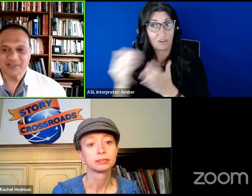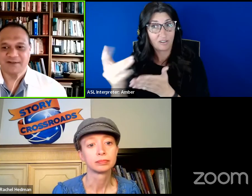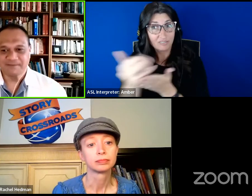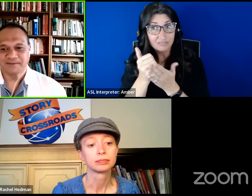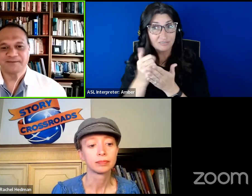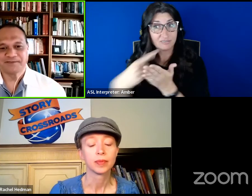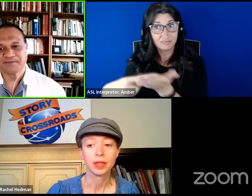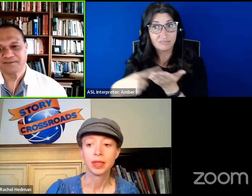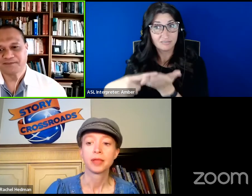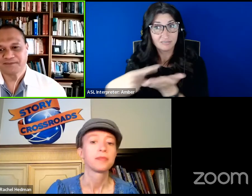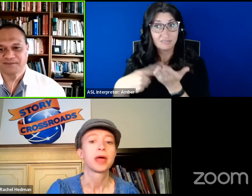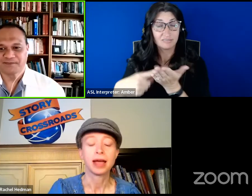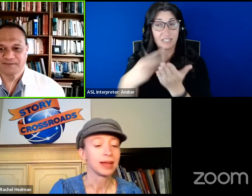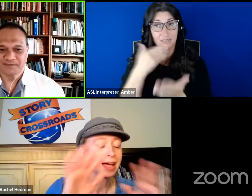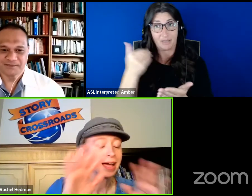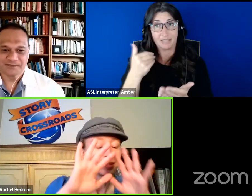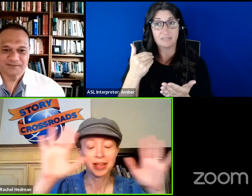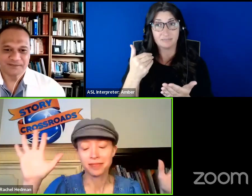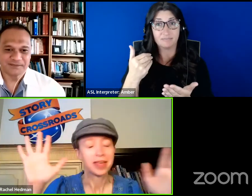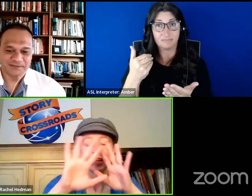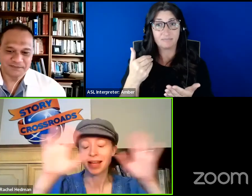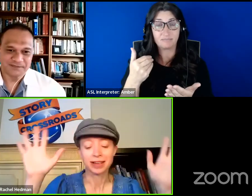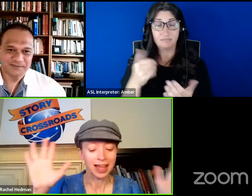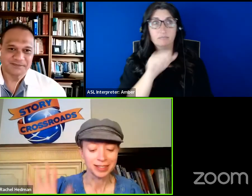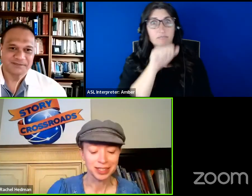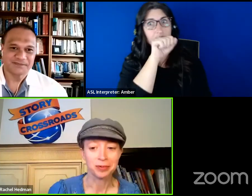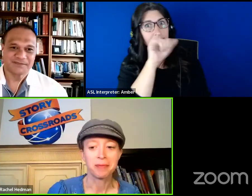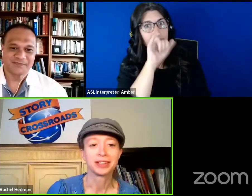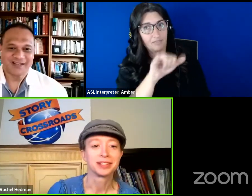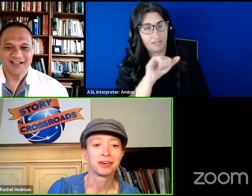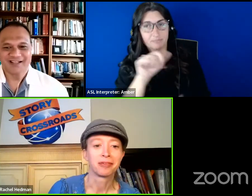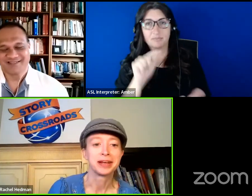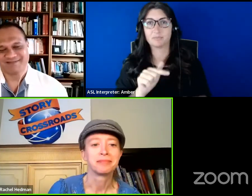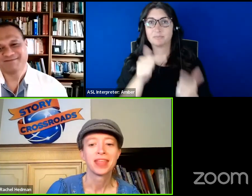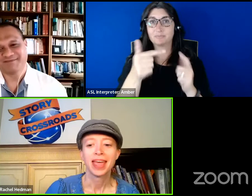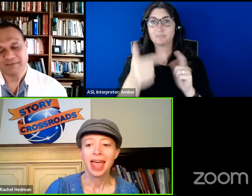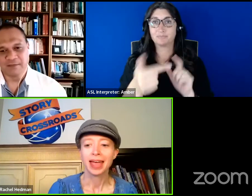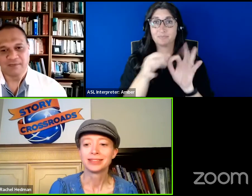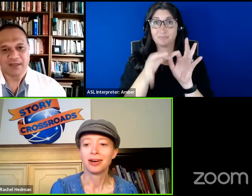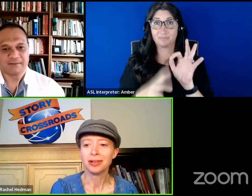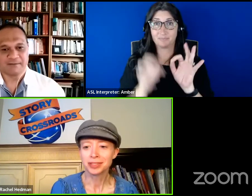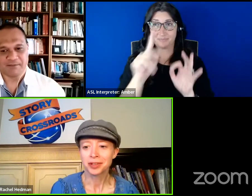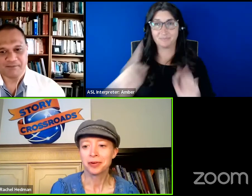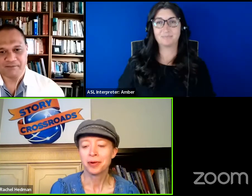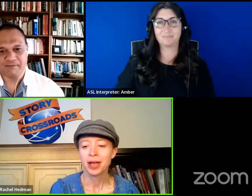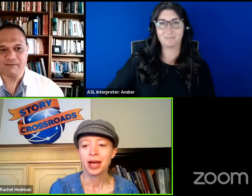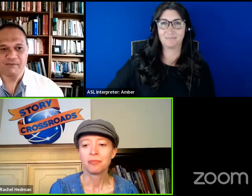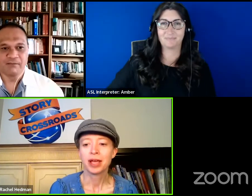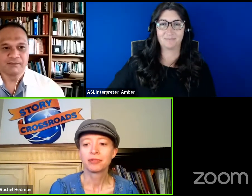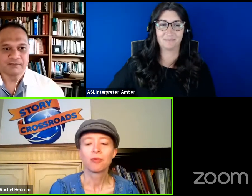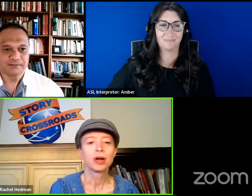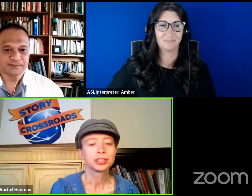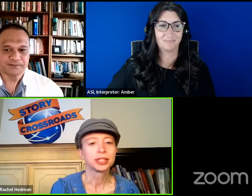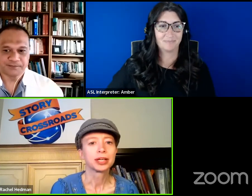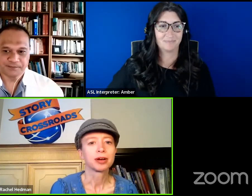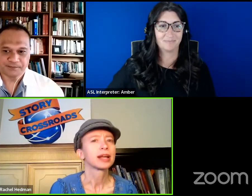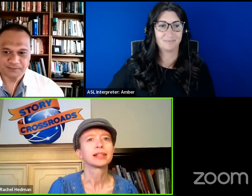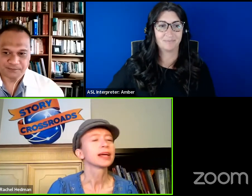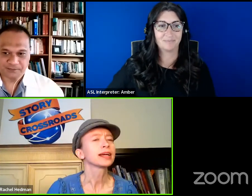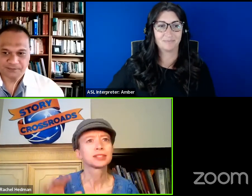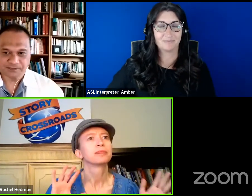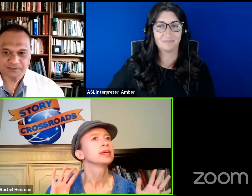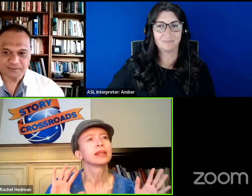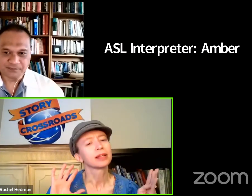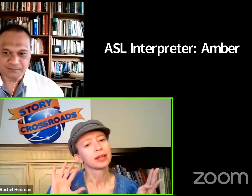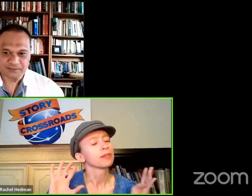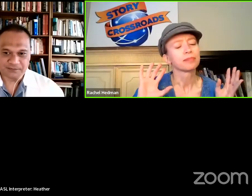these stories. I love that. I can just imagine it already. And also, we have a question here, and I'd